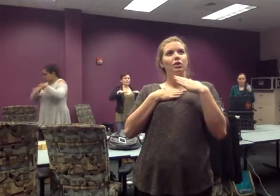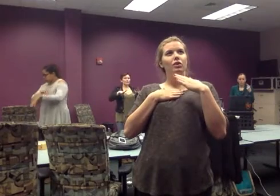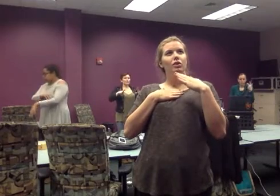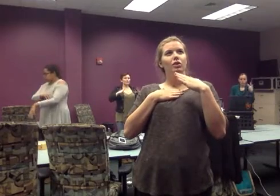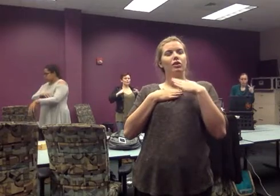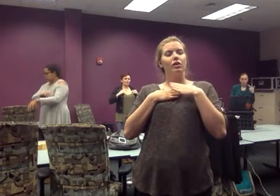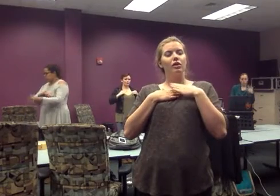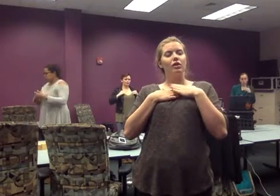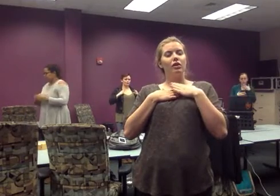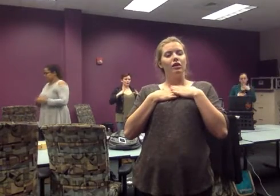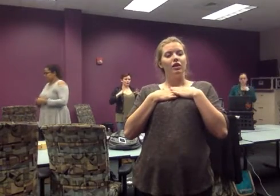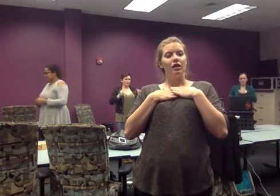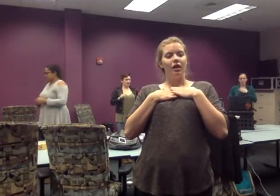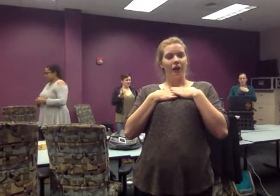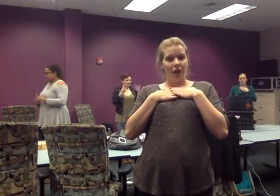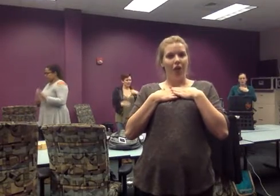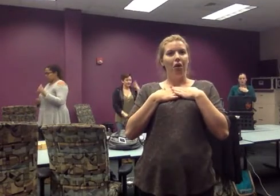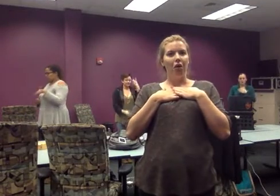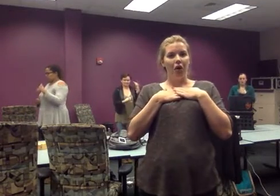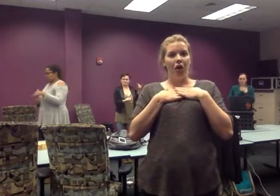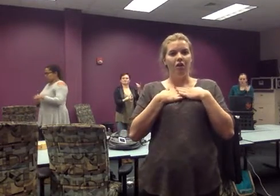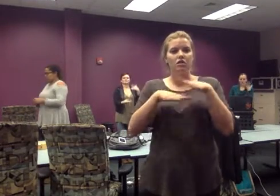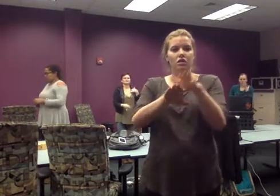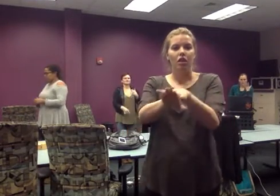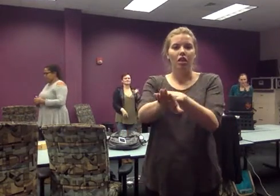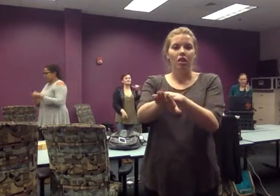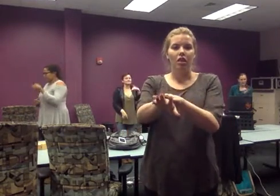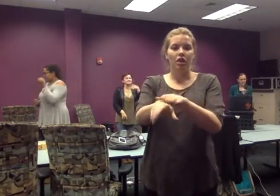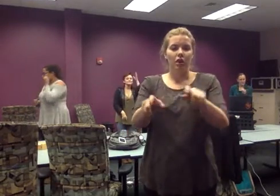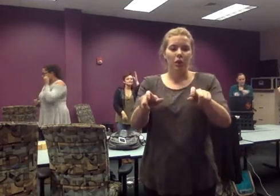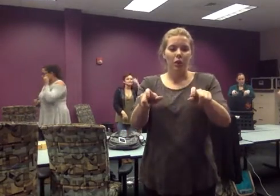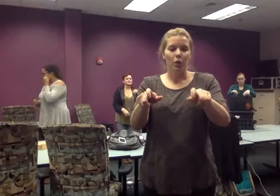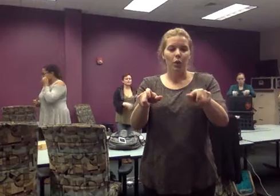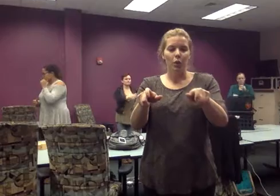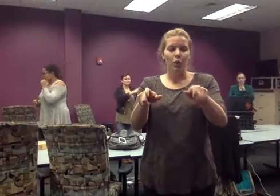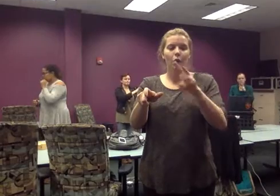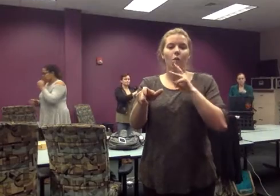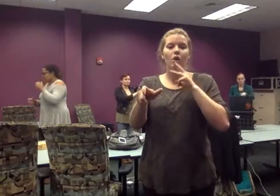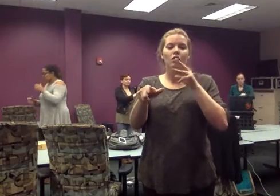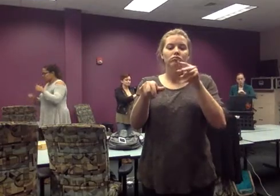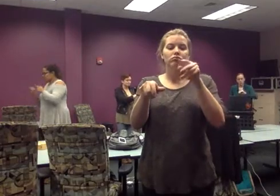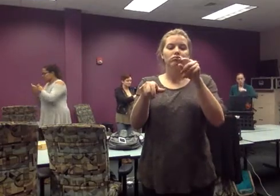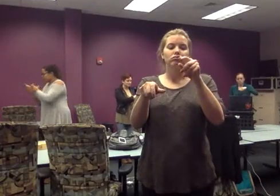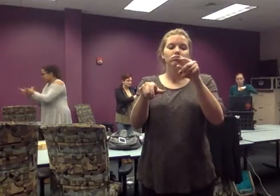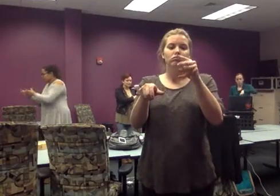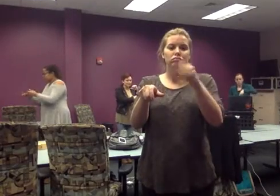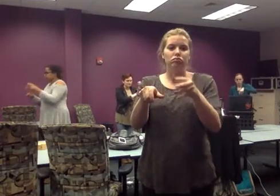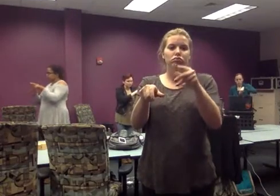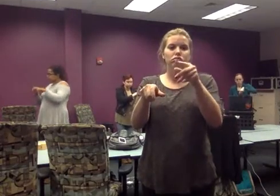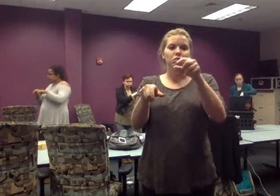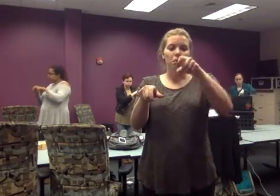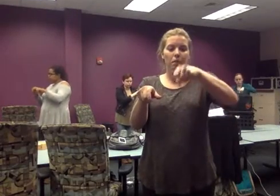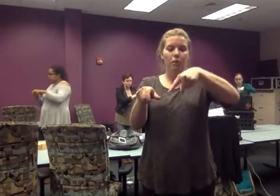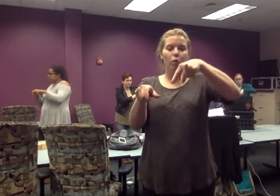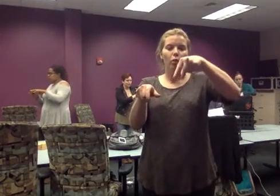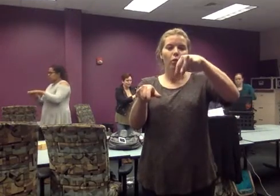way it's just like a slow trickle, just like a faucet. So the heart is very special in that